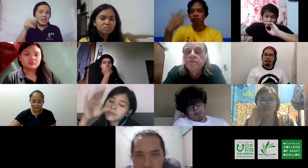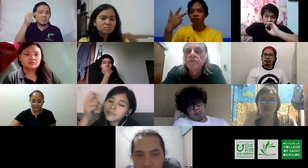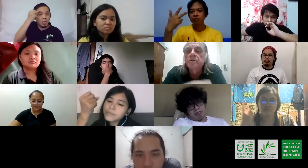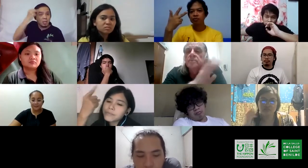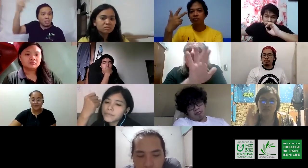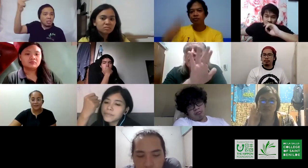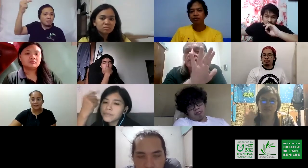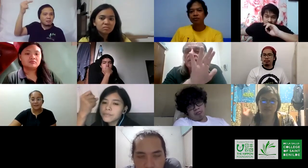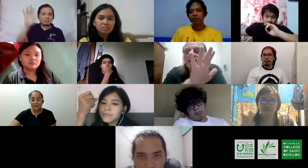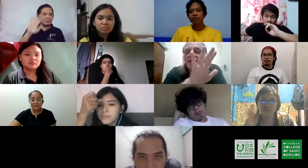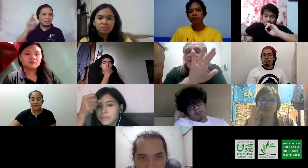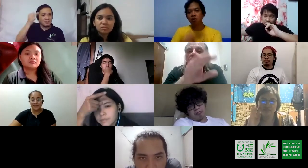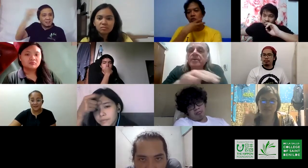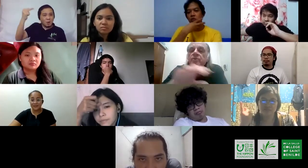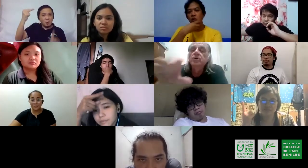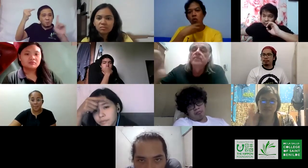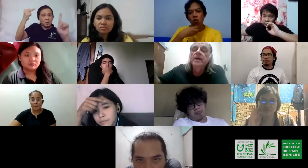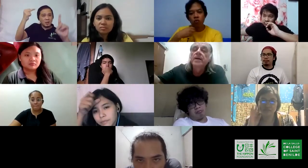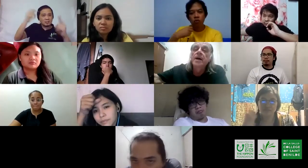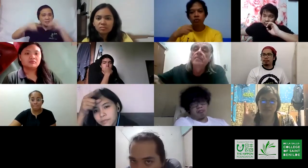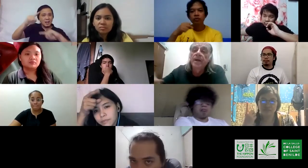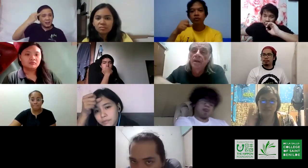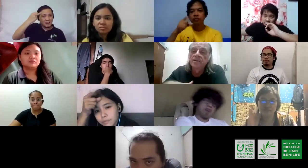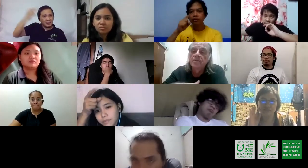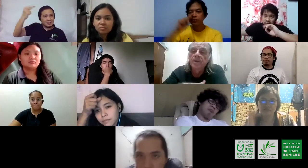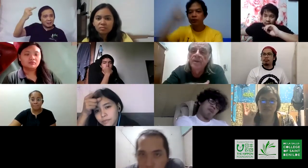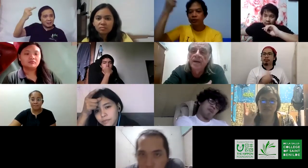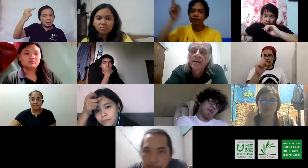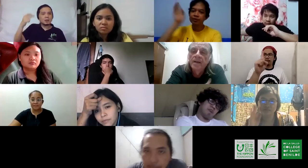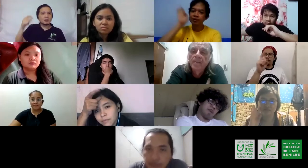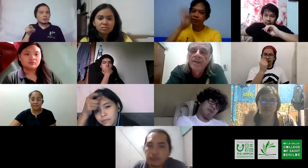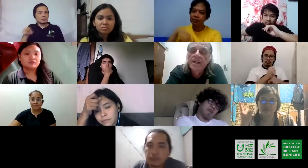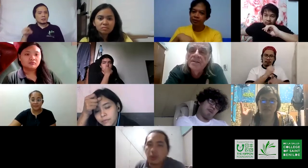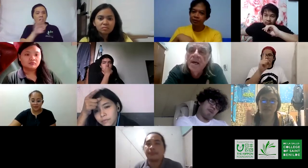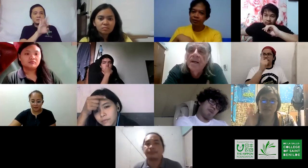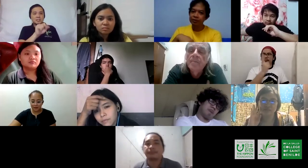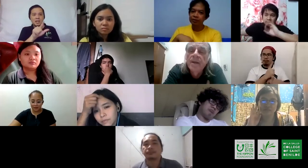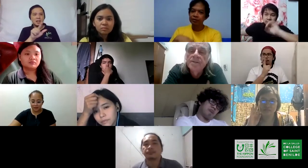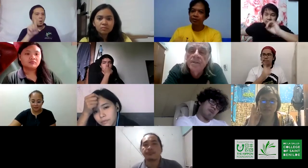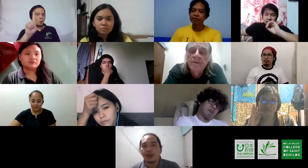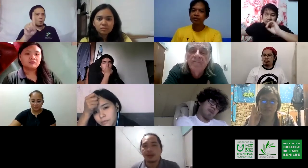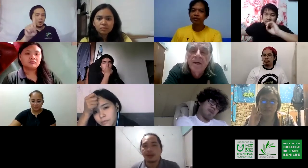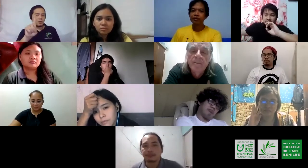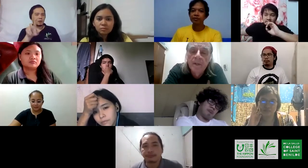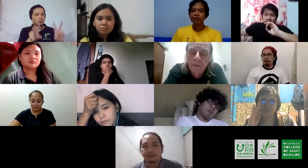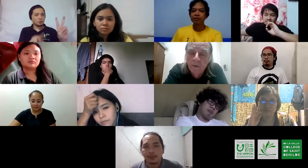and sister, that's it. Then you can make compounds with that, but that's not a